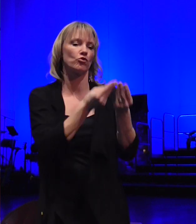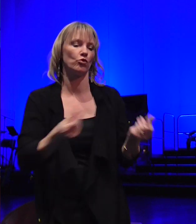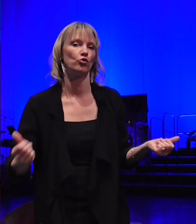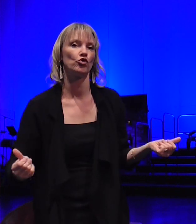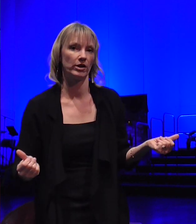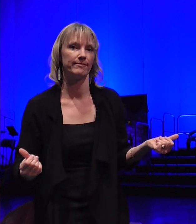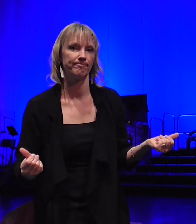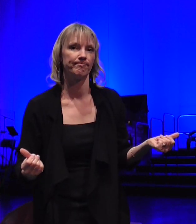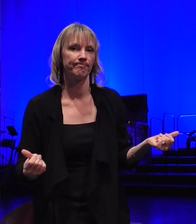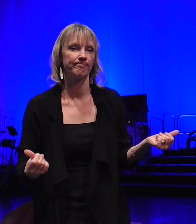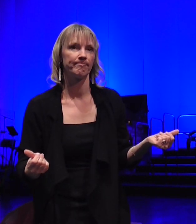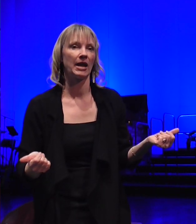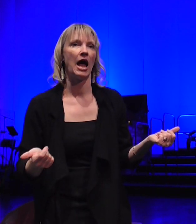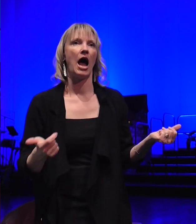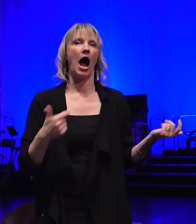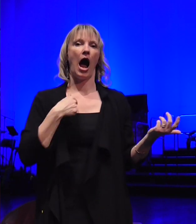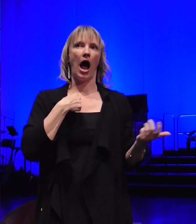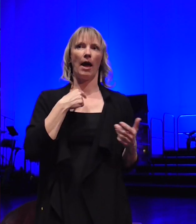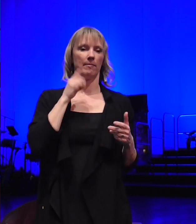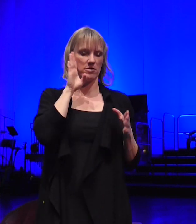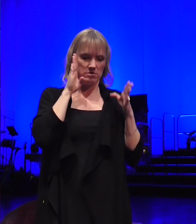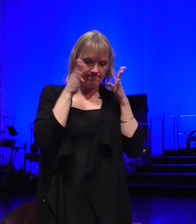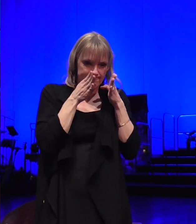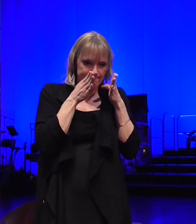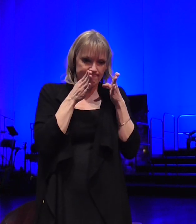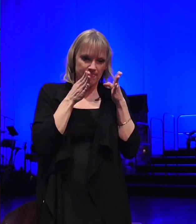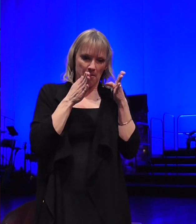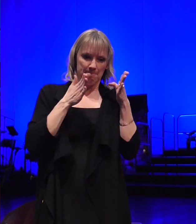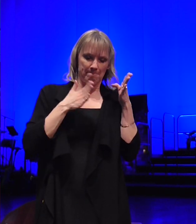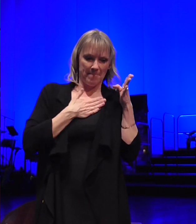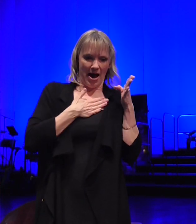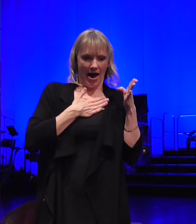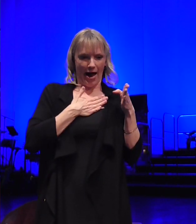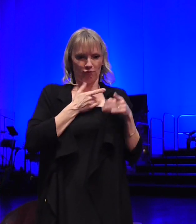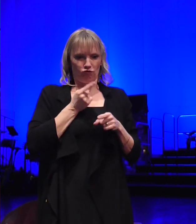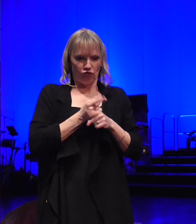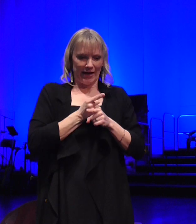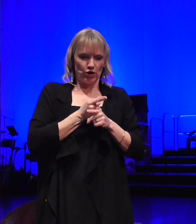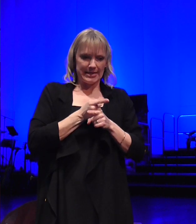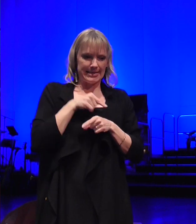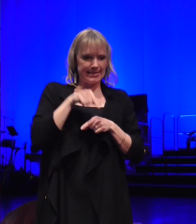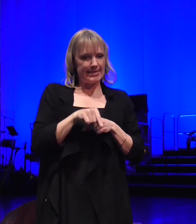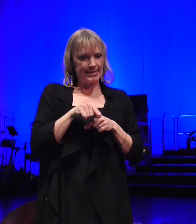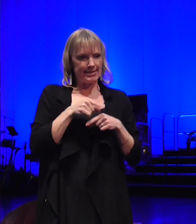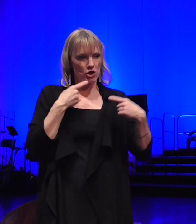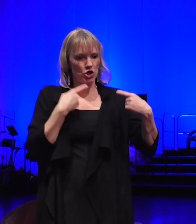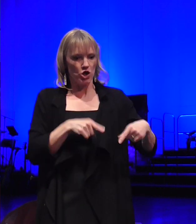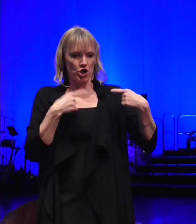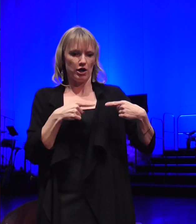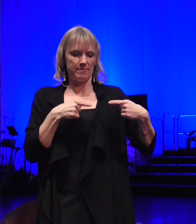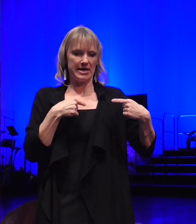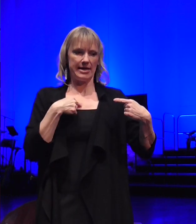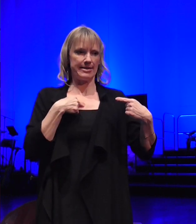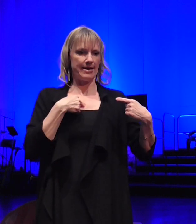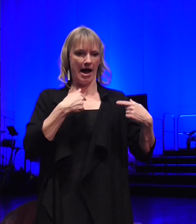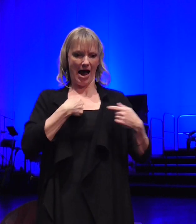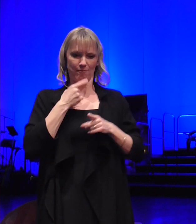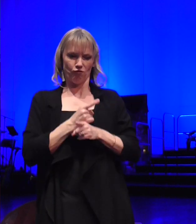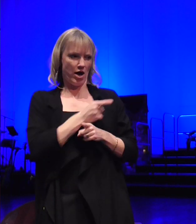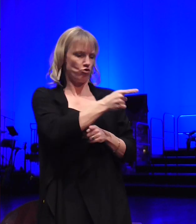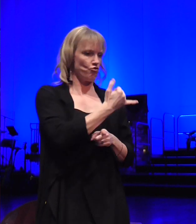I am so caught up in my righteousness about being right in this argument and being mad at you that I won't even begin to